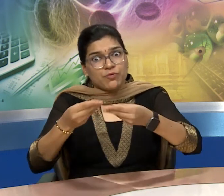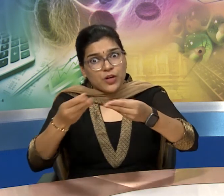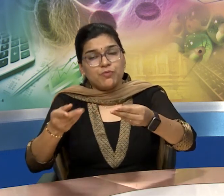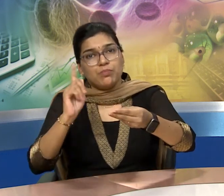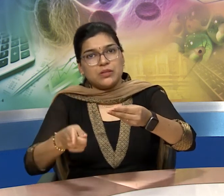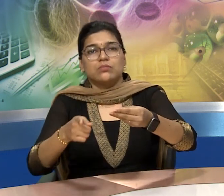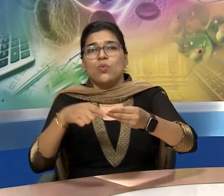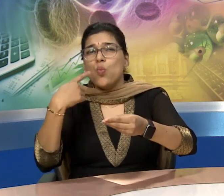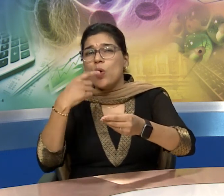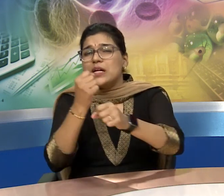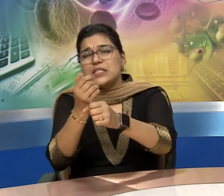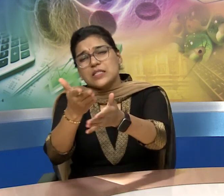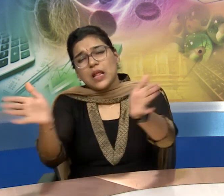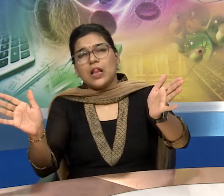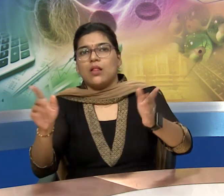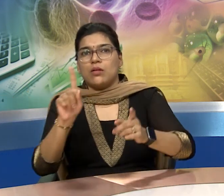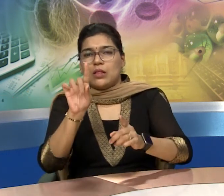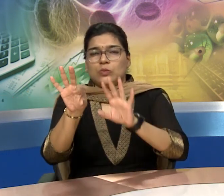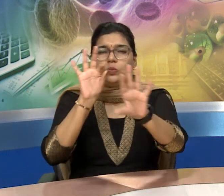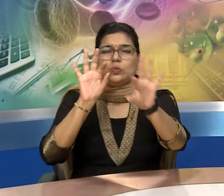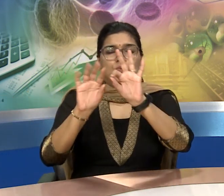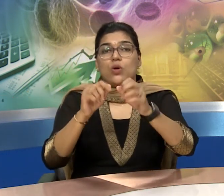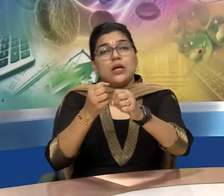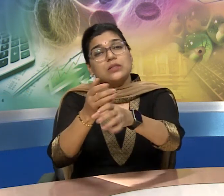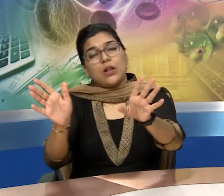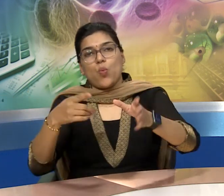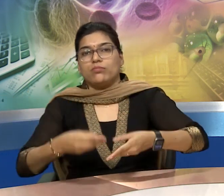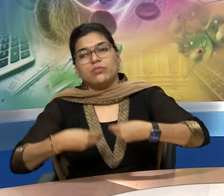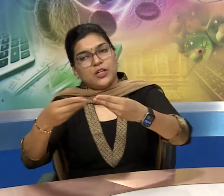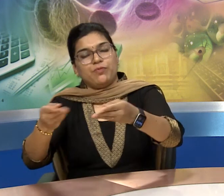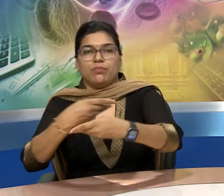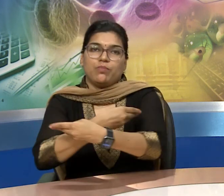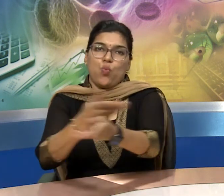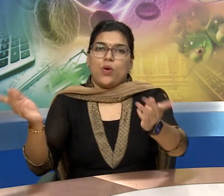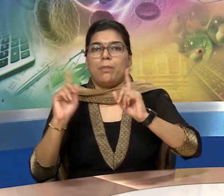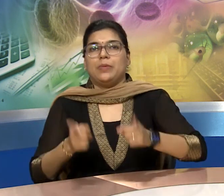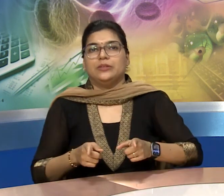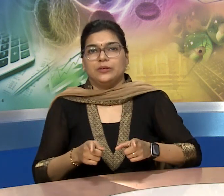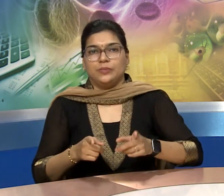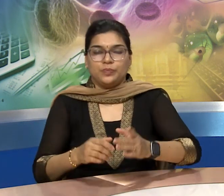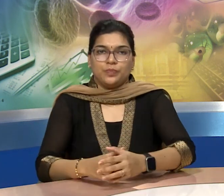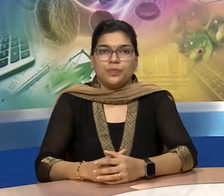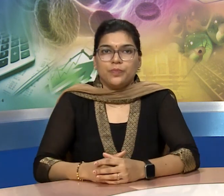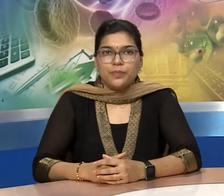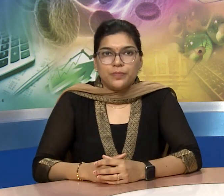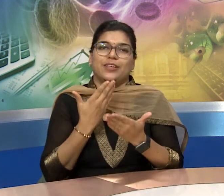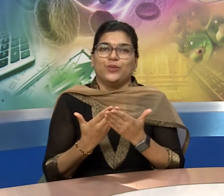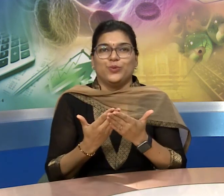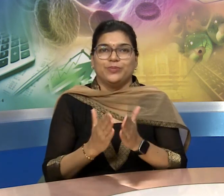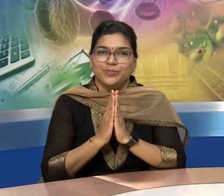these areas is collected and stored by libraries for dissemination to the general public. Thank you.